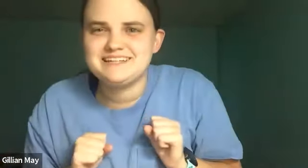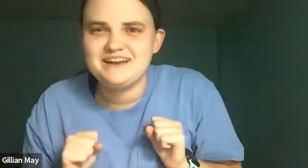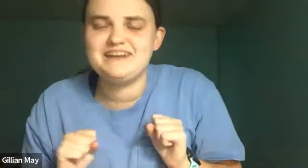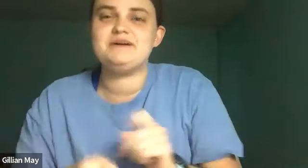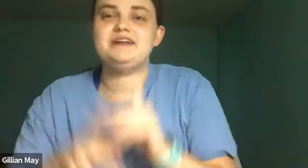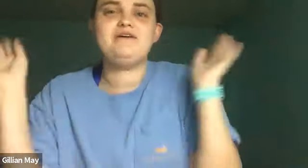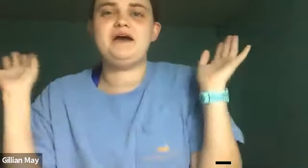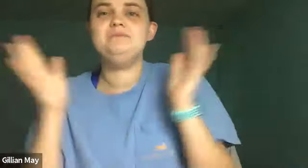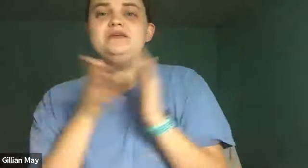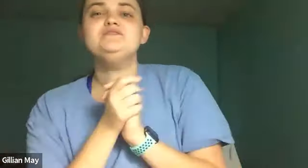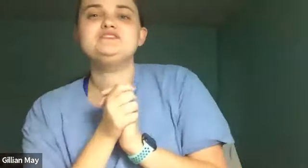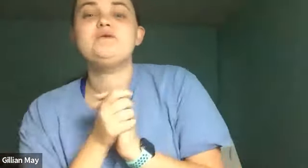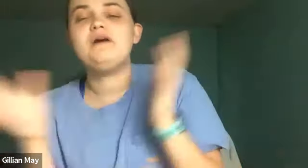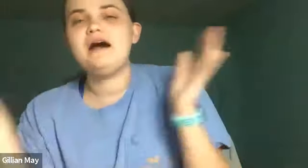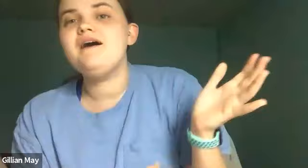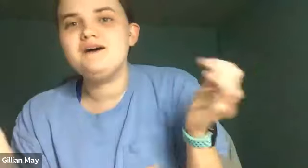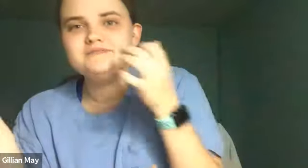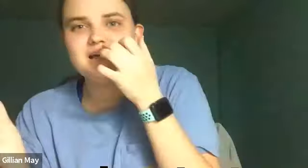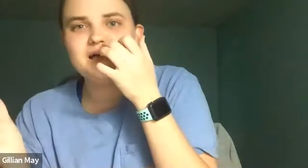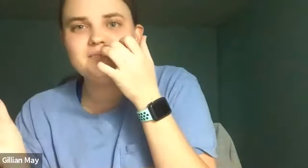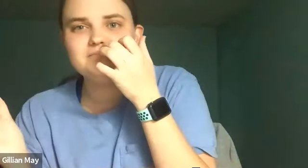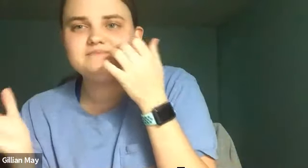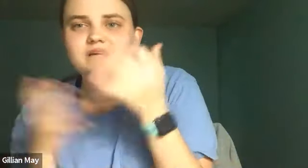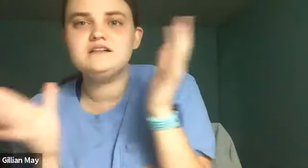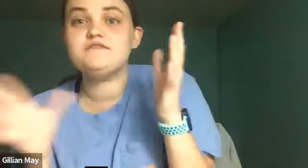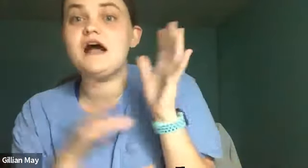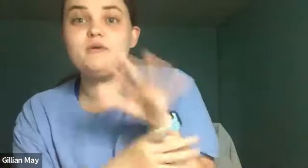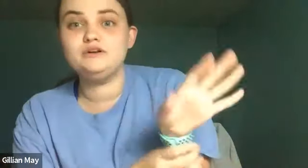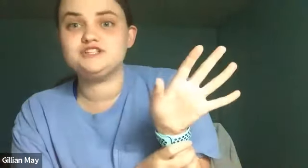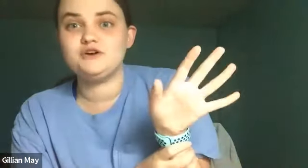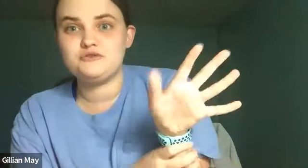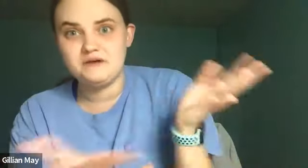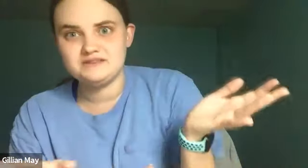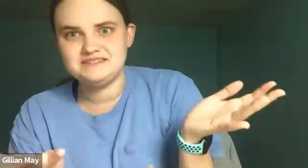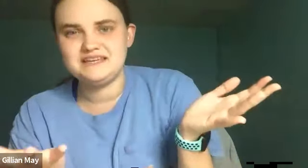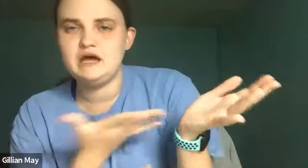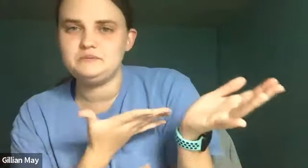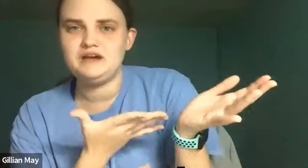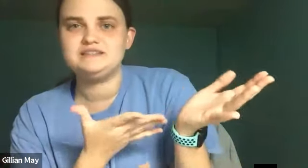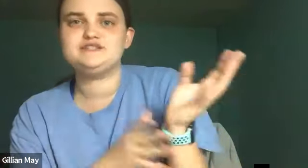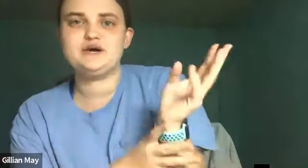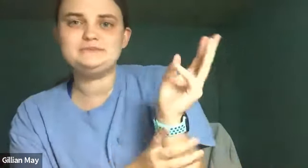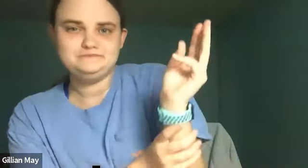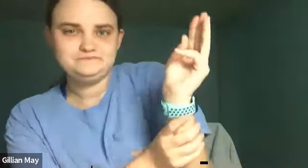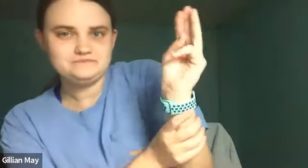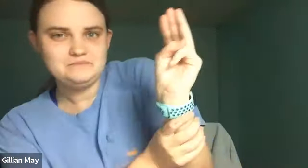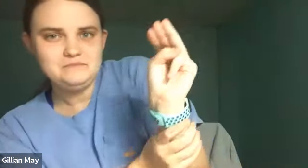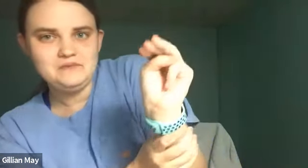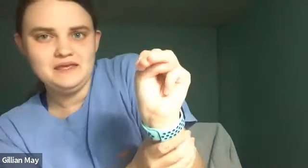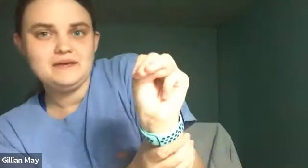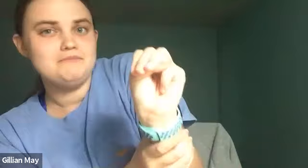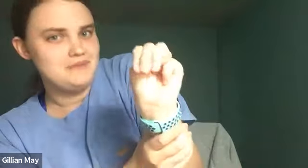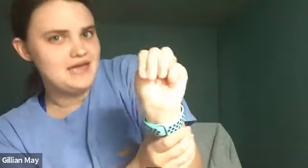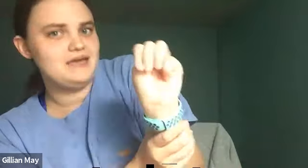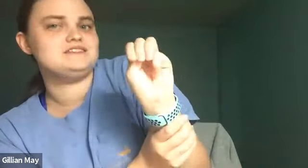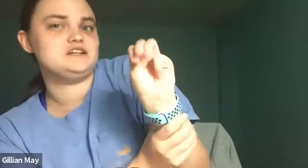staring at everybody? Okay, so well, I'll help to kind of clarify. I will just go through the months then to help you guys. So May is going to